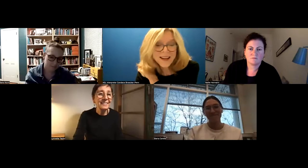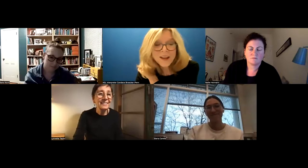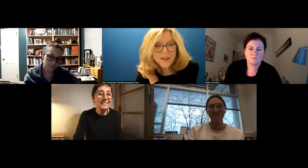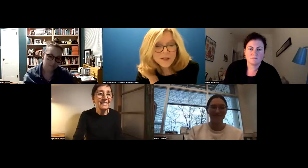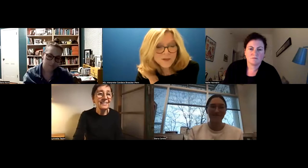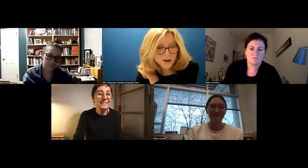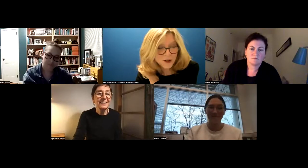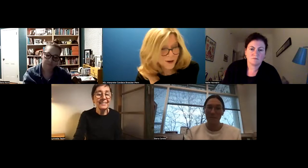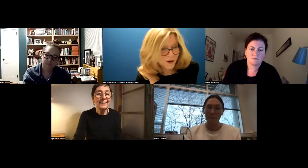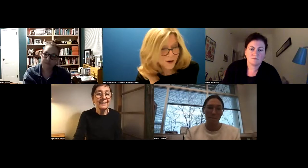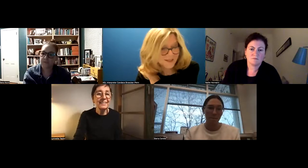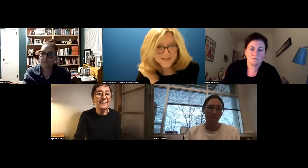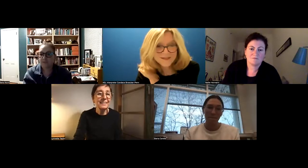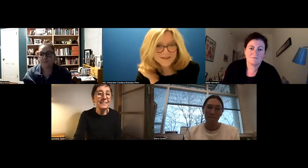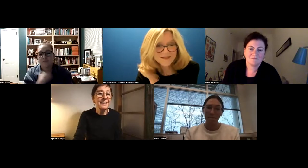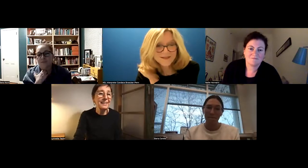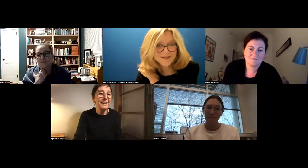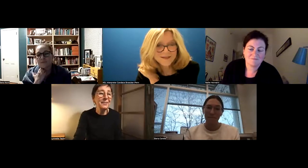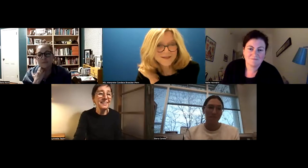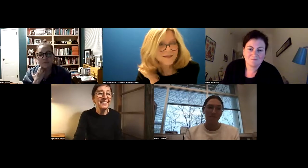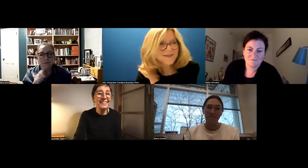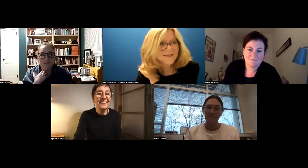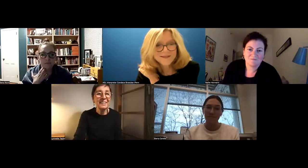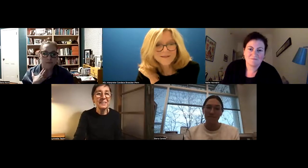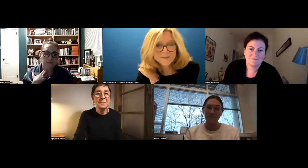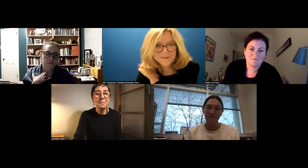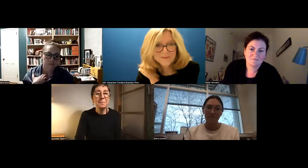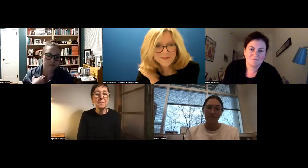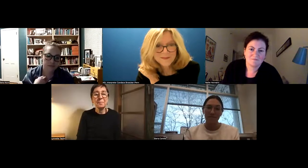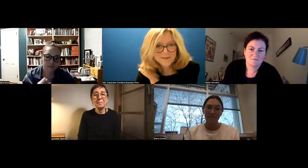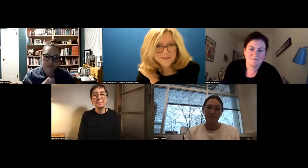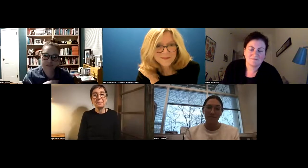Yeah, thank you. That was a very good question. Thank you.